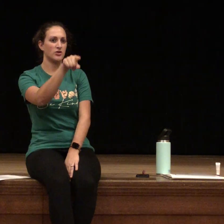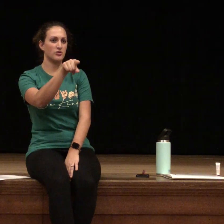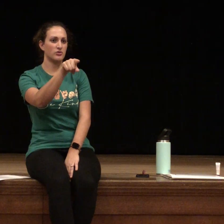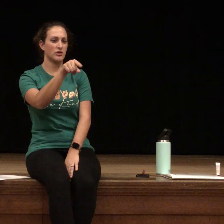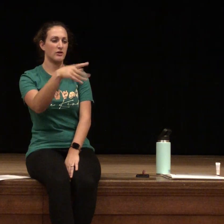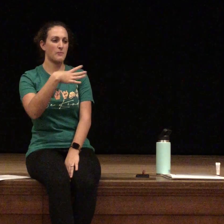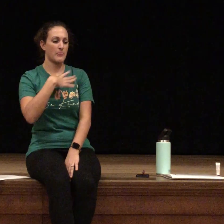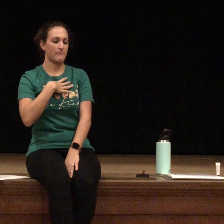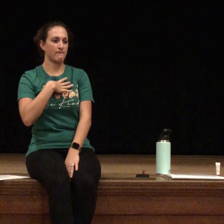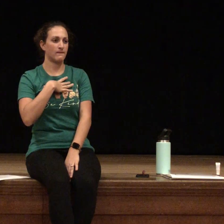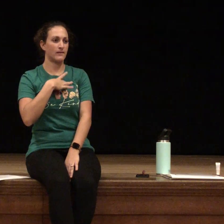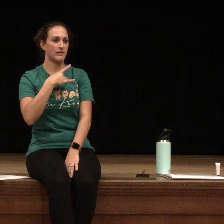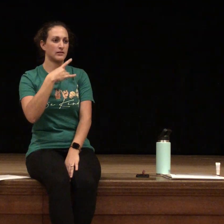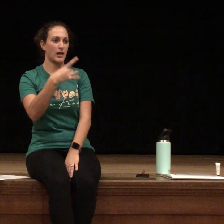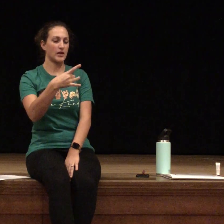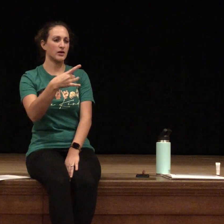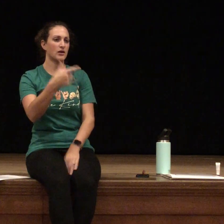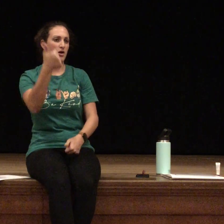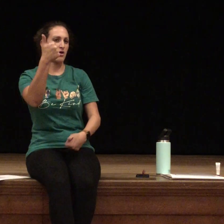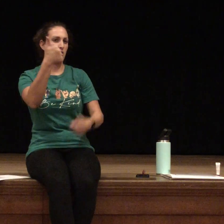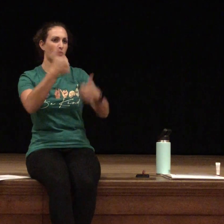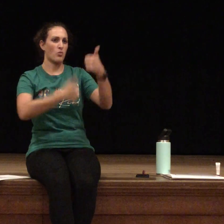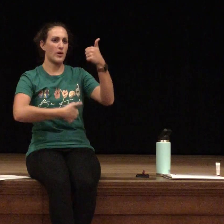you like which?